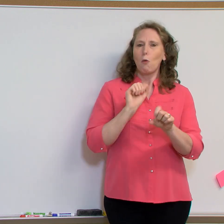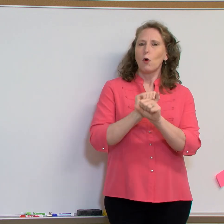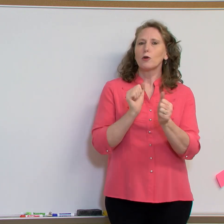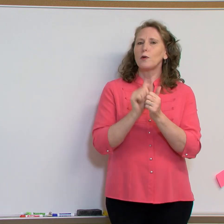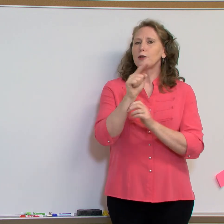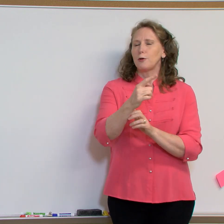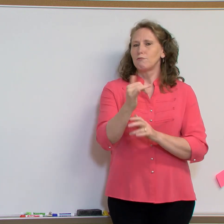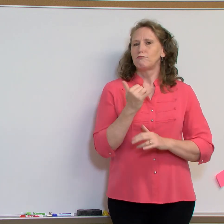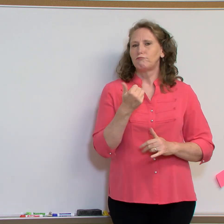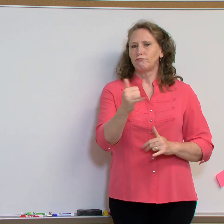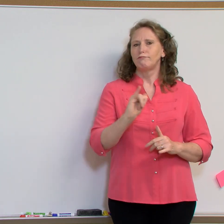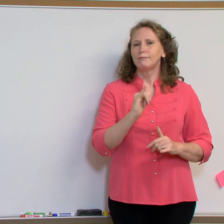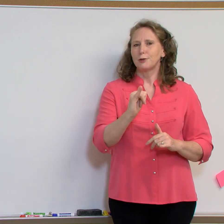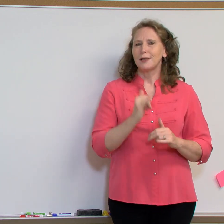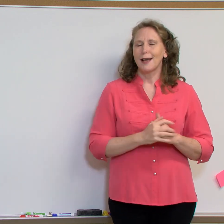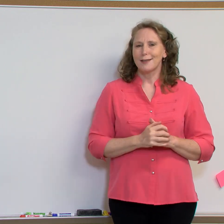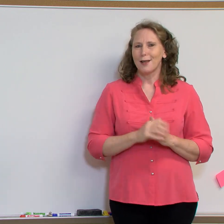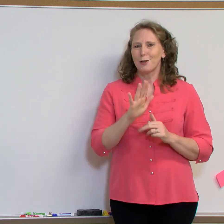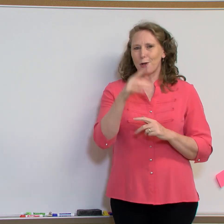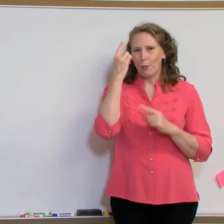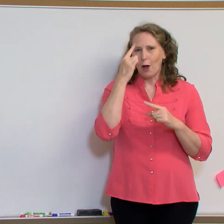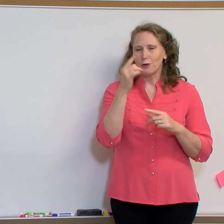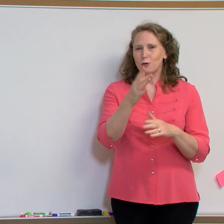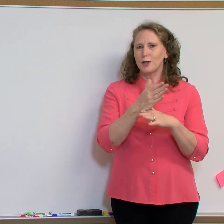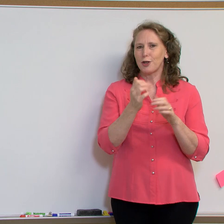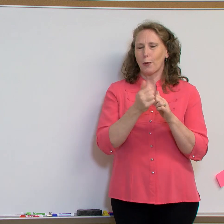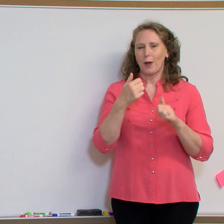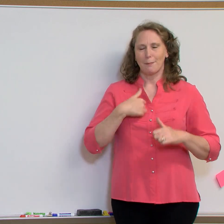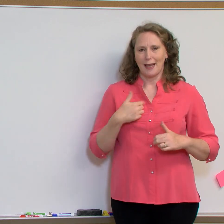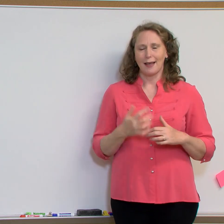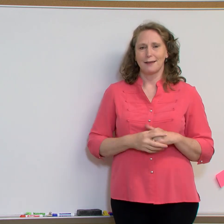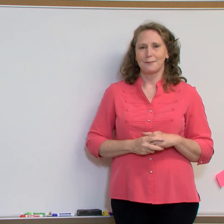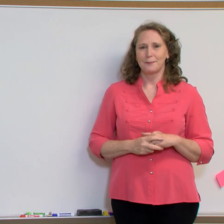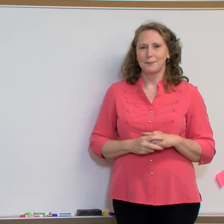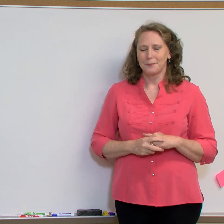partner. You can share your thoughts with me.